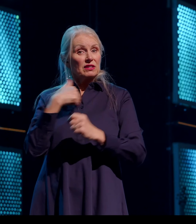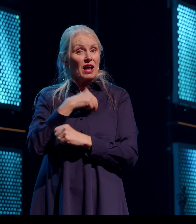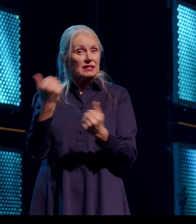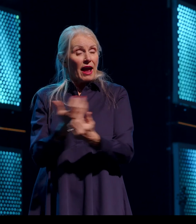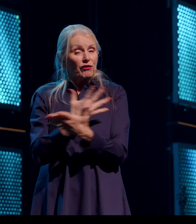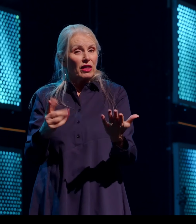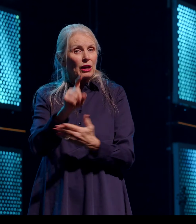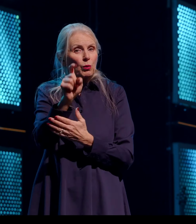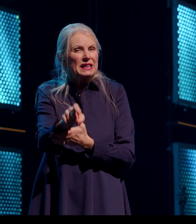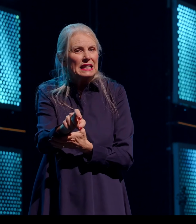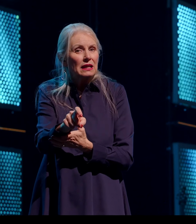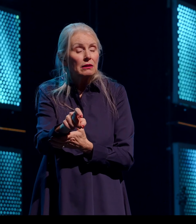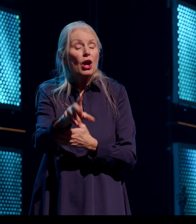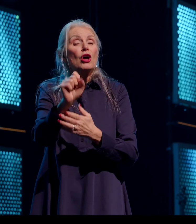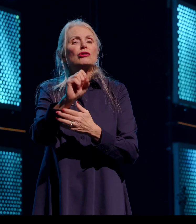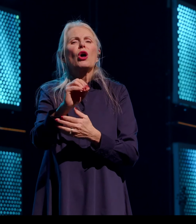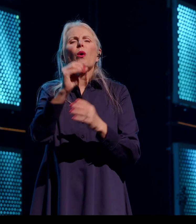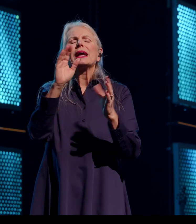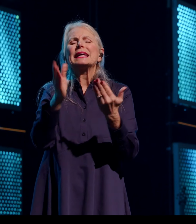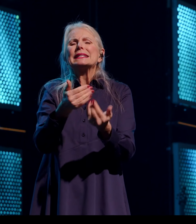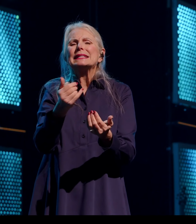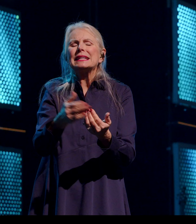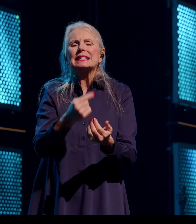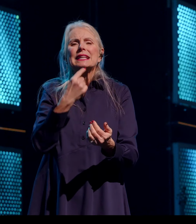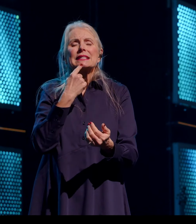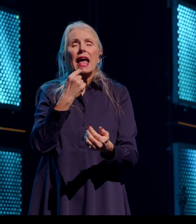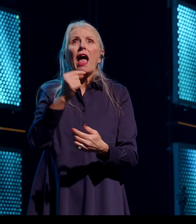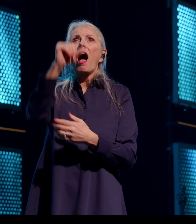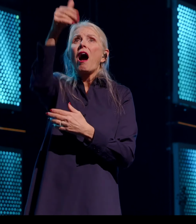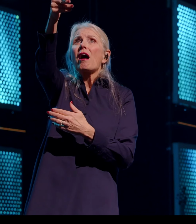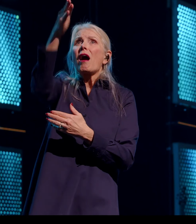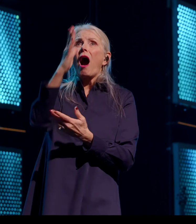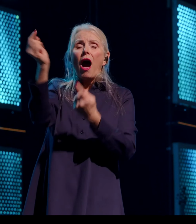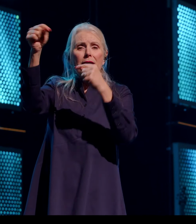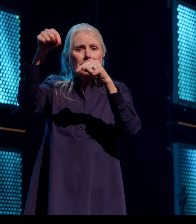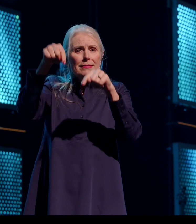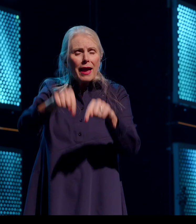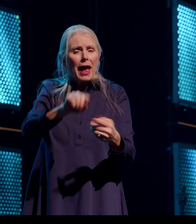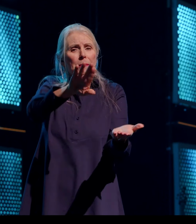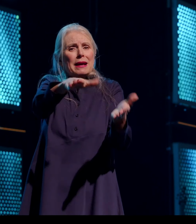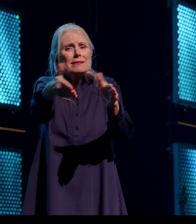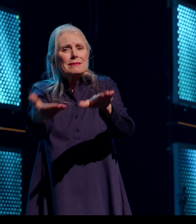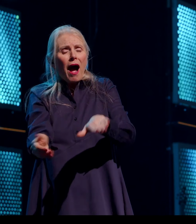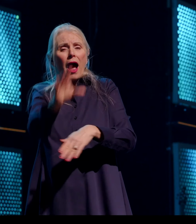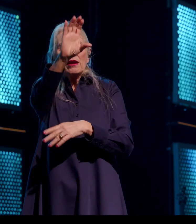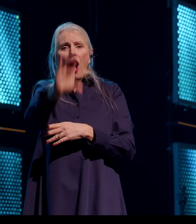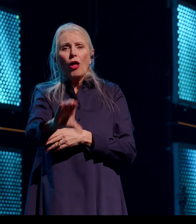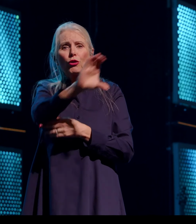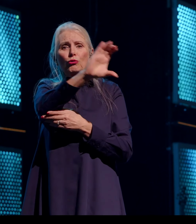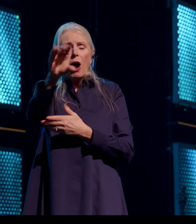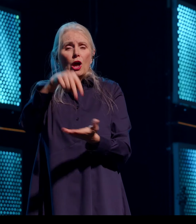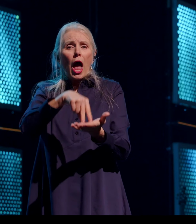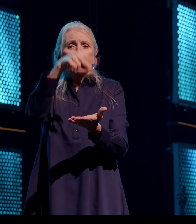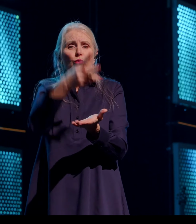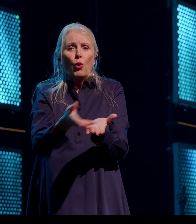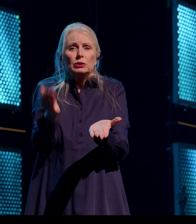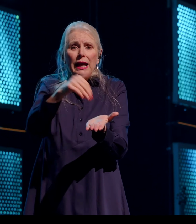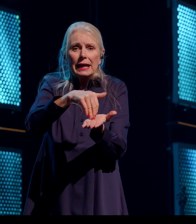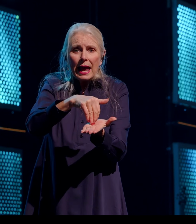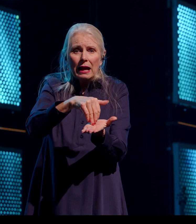centered around the truth that Jesus Christ came and died on the cross for our sins and rose again. In fact, in this